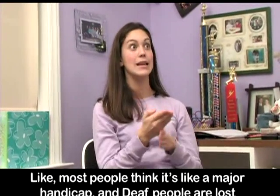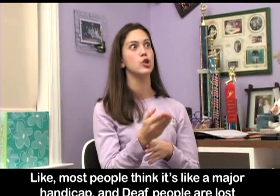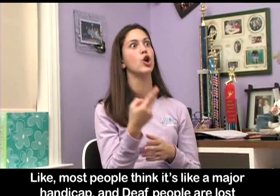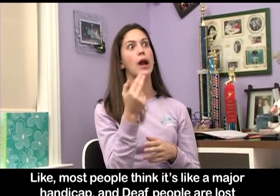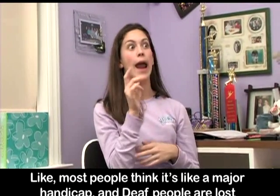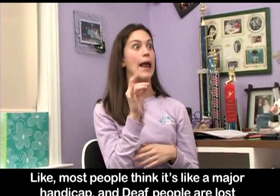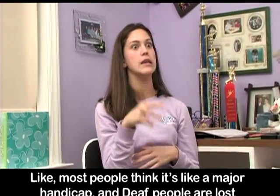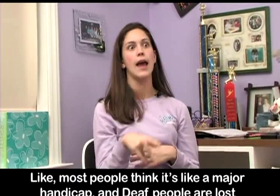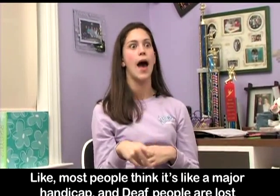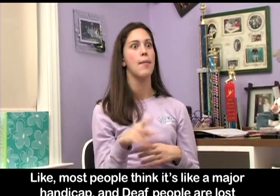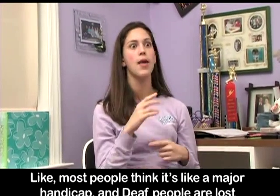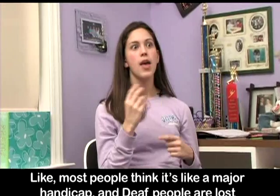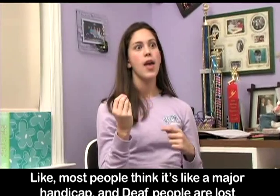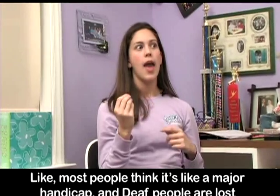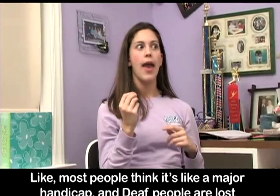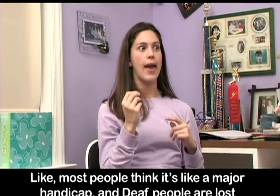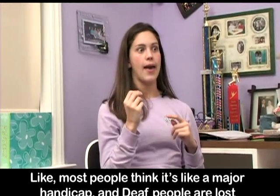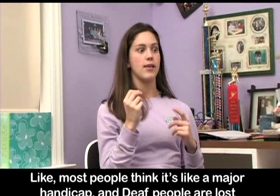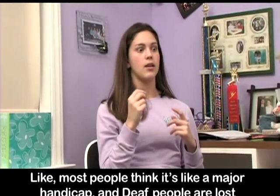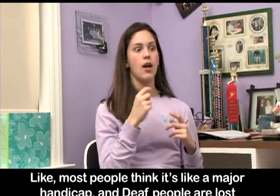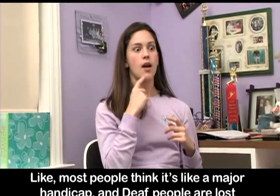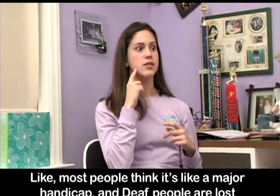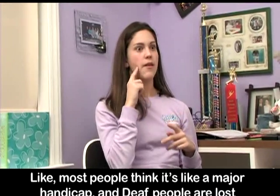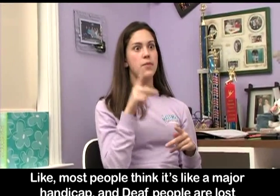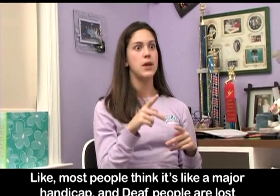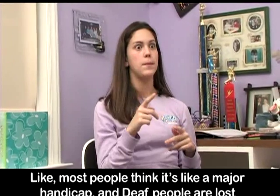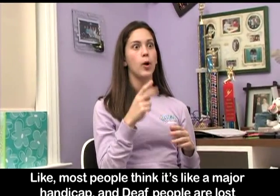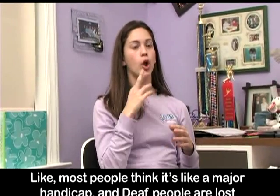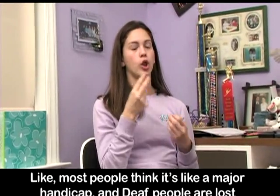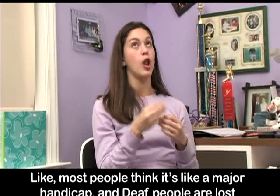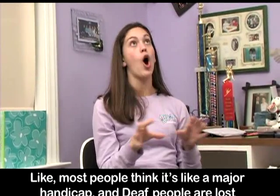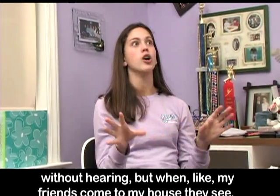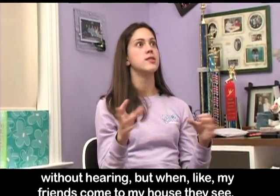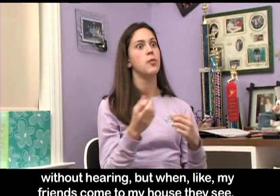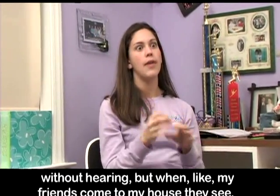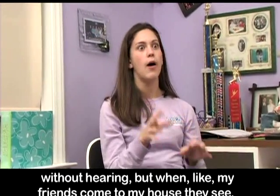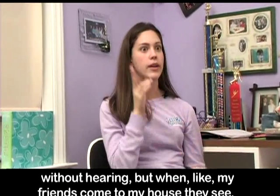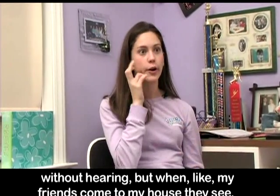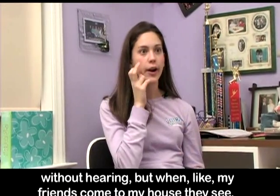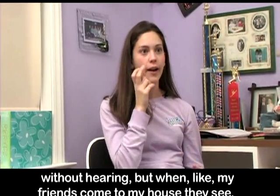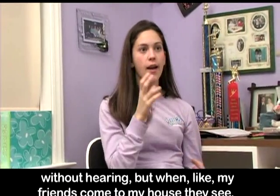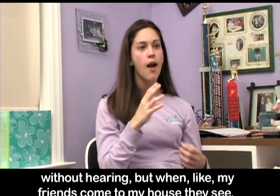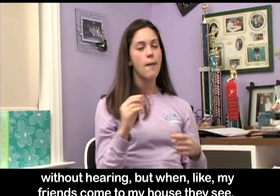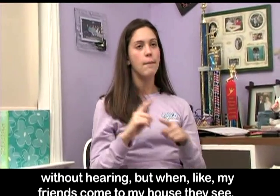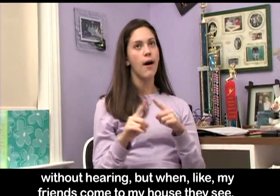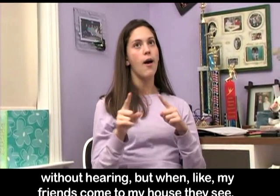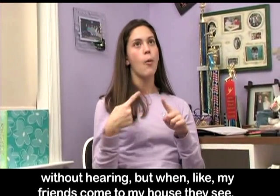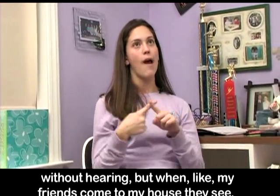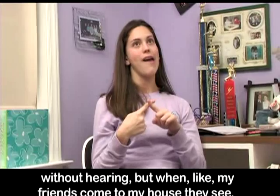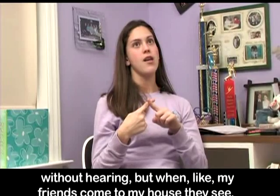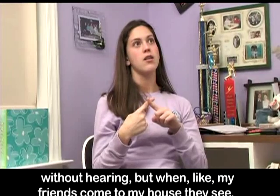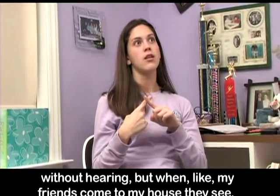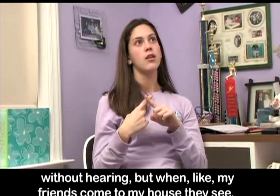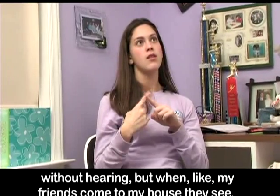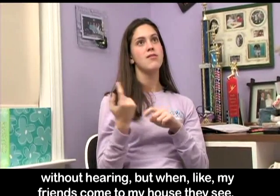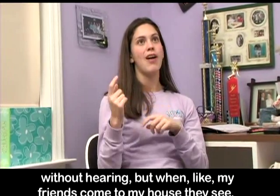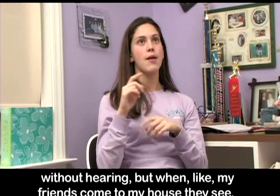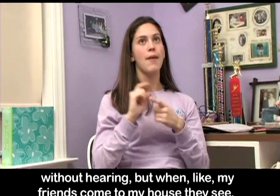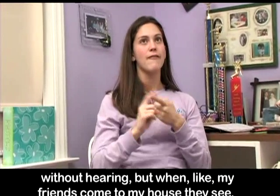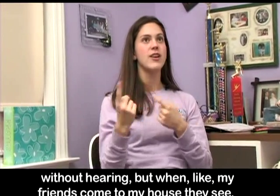major handicap and deaf people are lost without hearing. But when, like, my friends